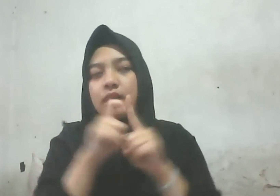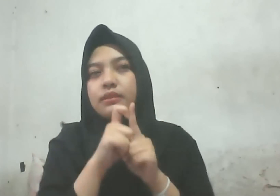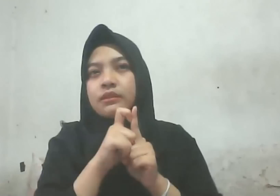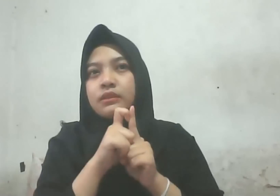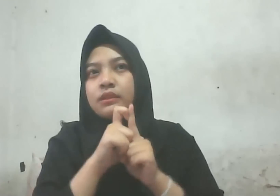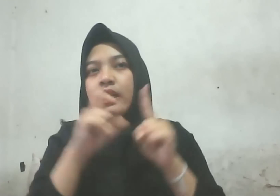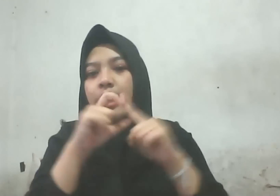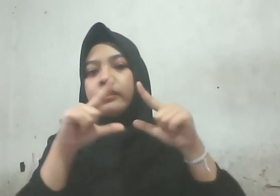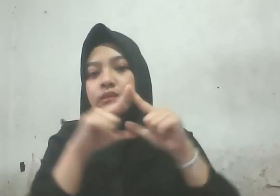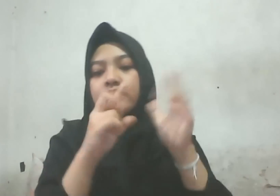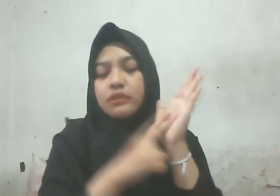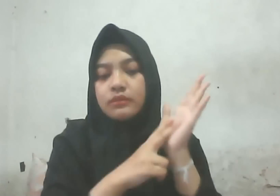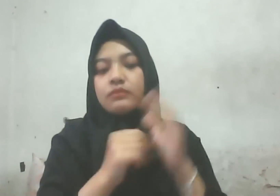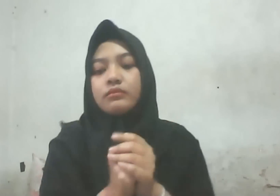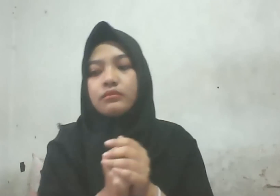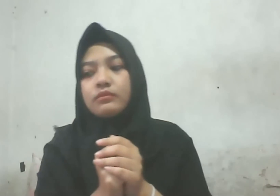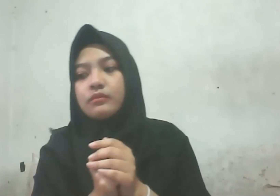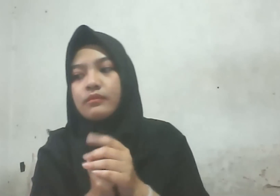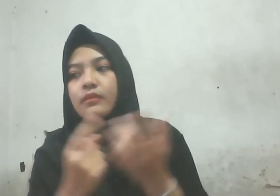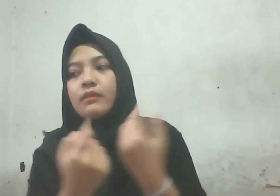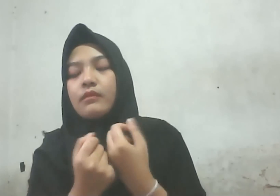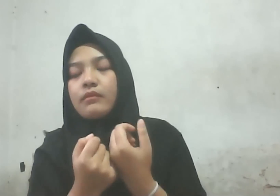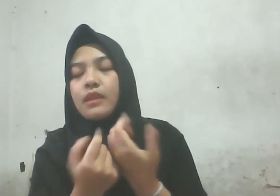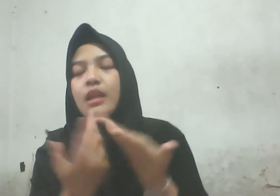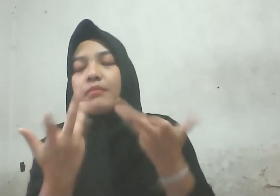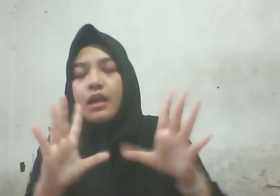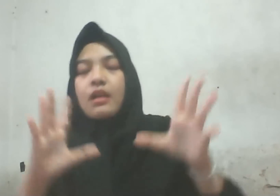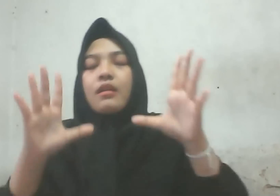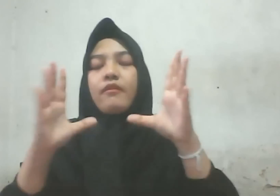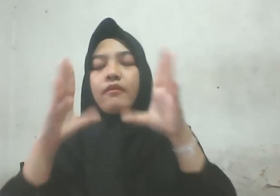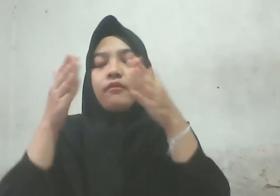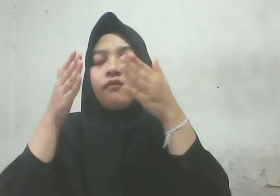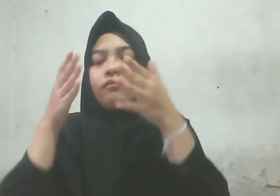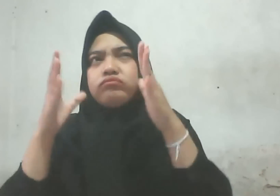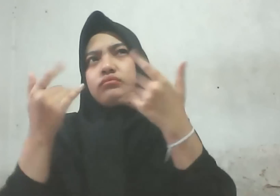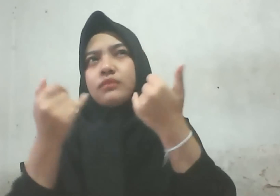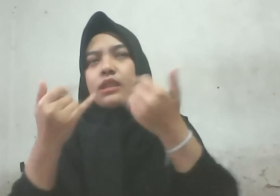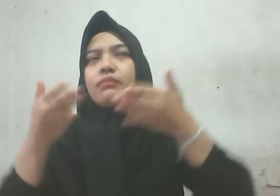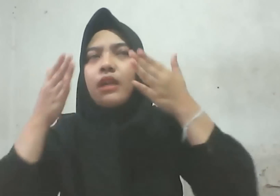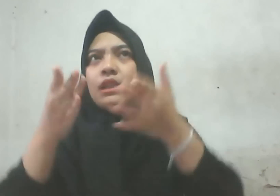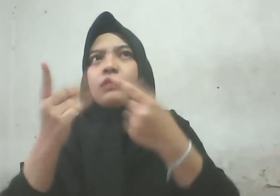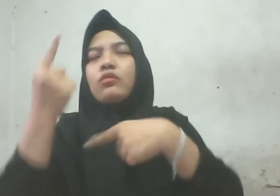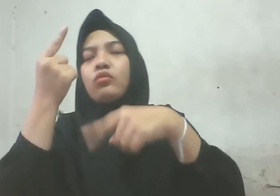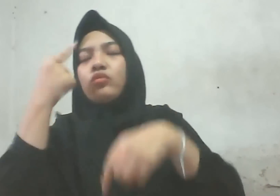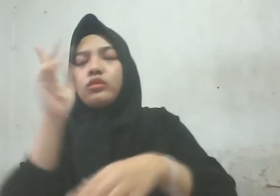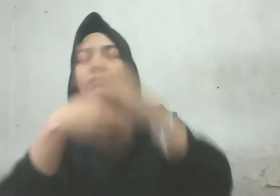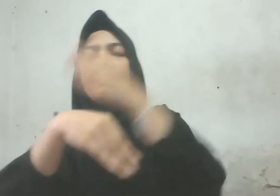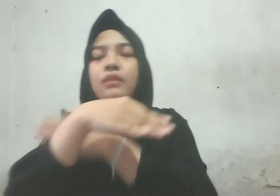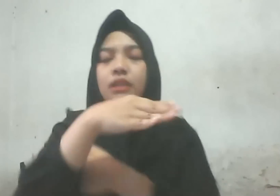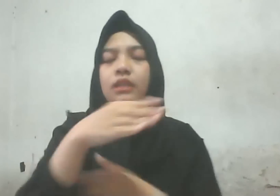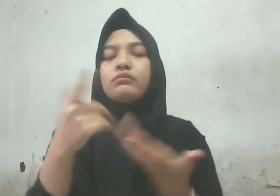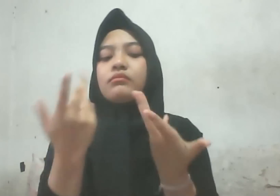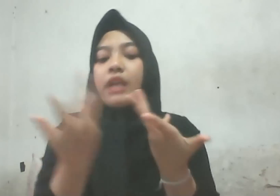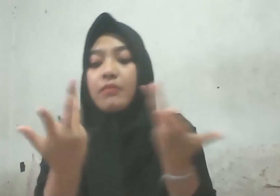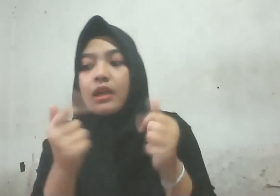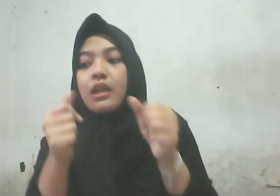considering what he mentioned about non-disabled people are often the main problem of disability, how non-disabled people